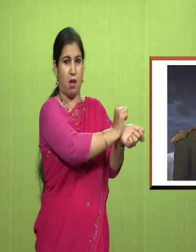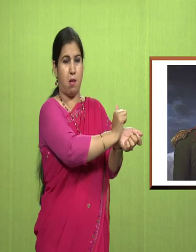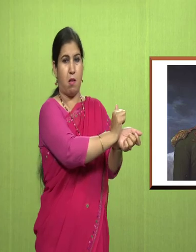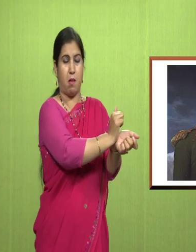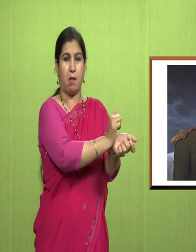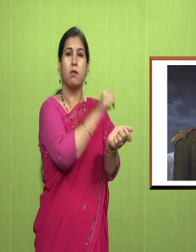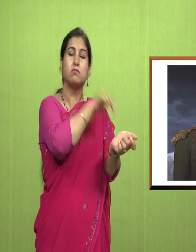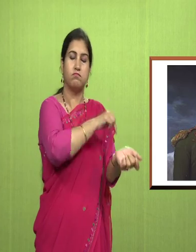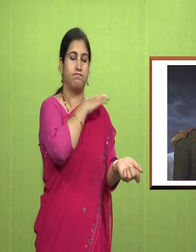where he died.